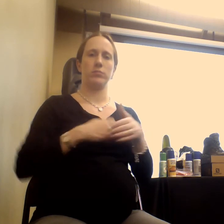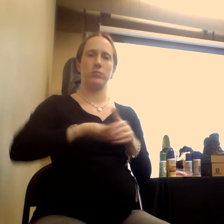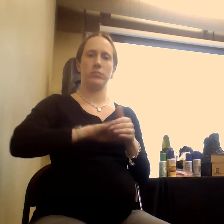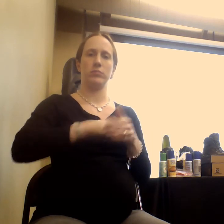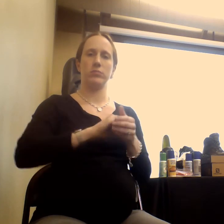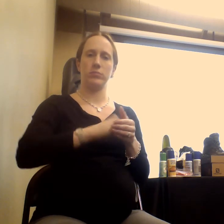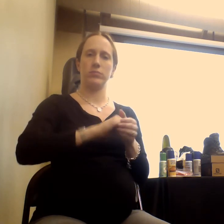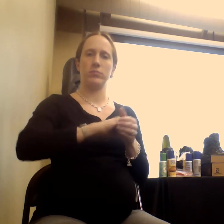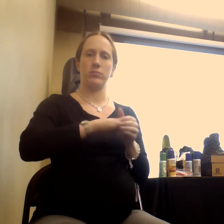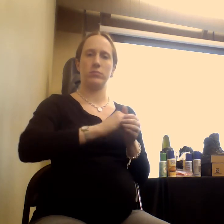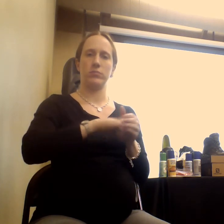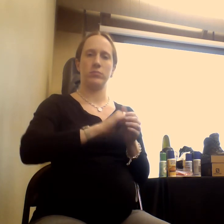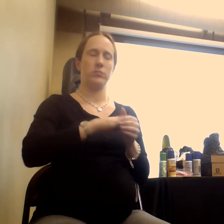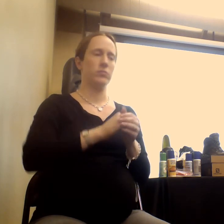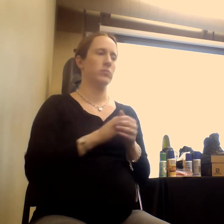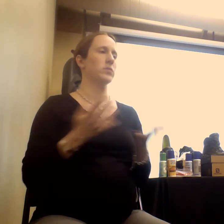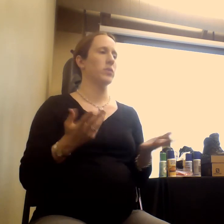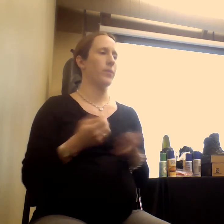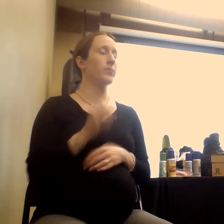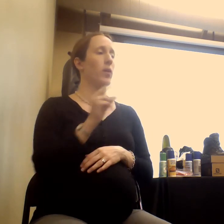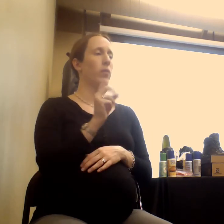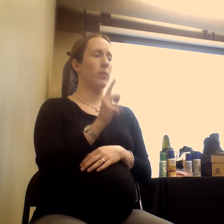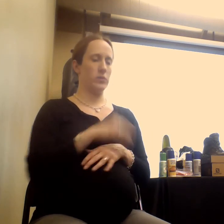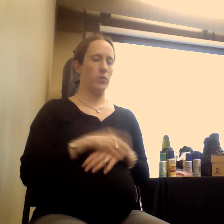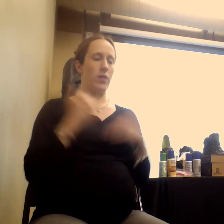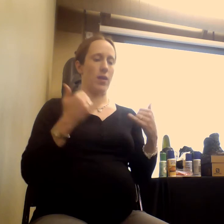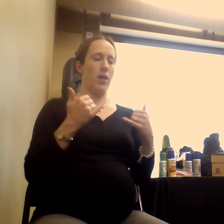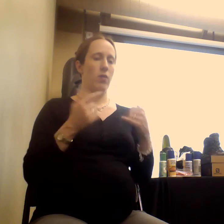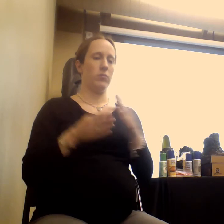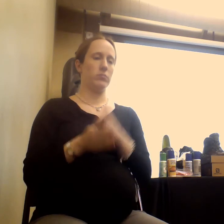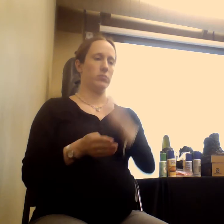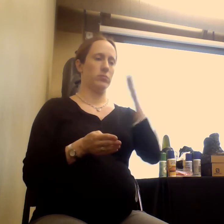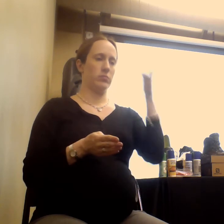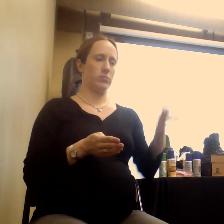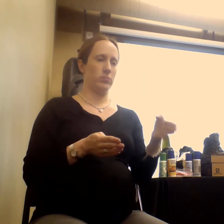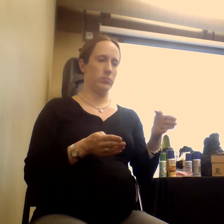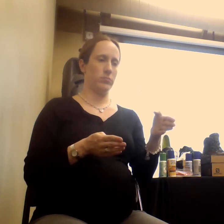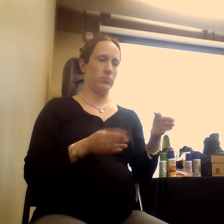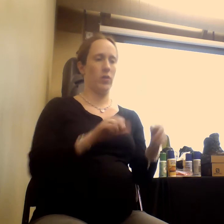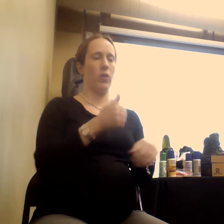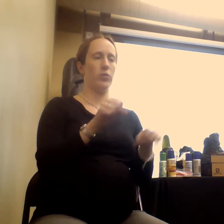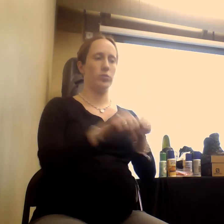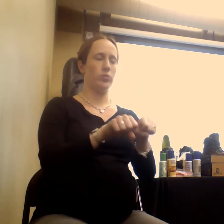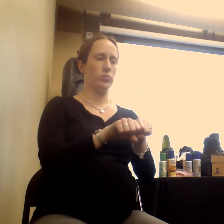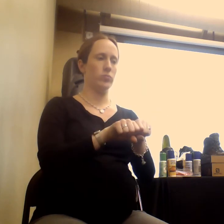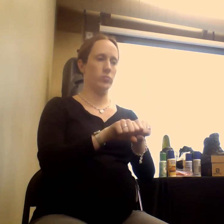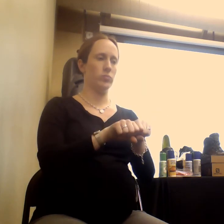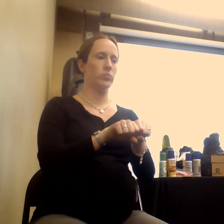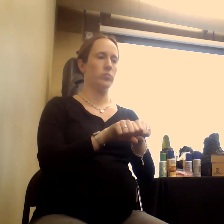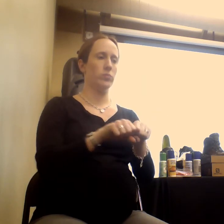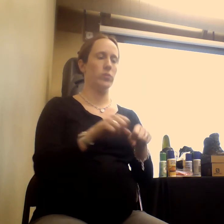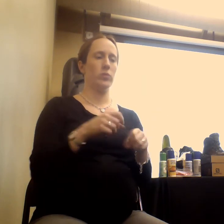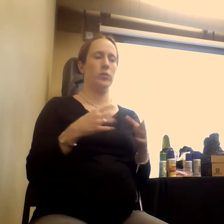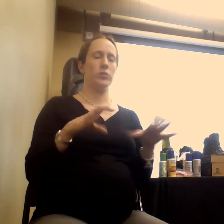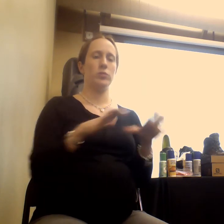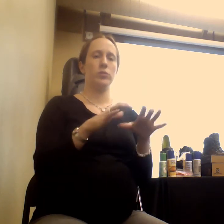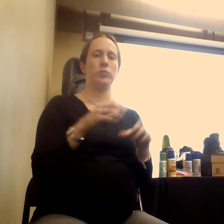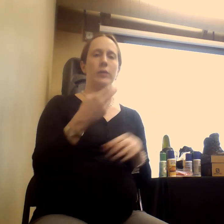what's called a heel lock. So let's go ahead and isolate the bottom of the shoe again. So 1, 2,